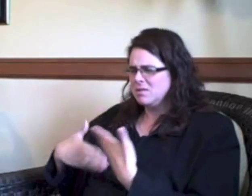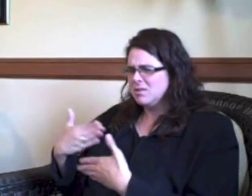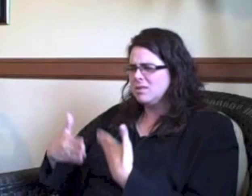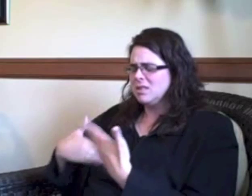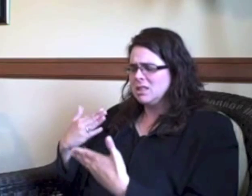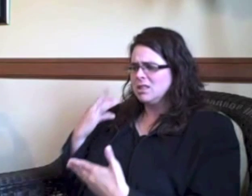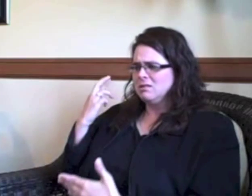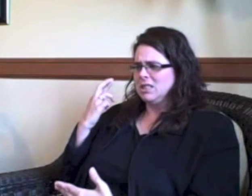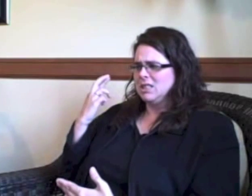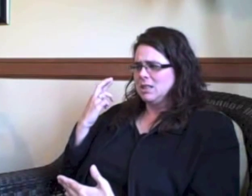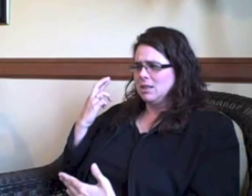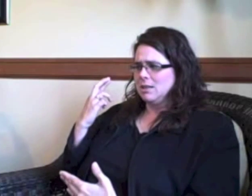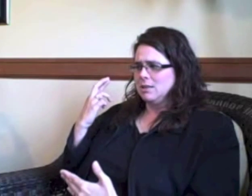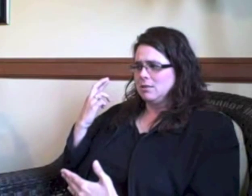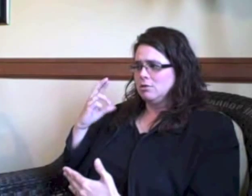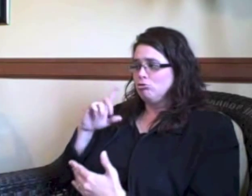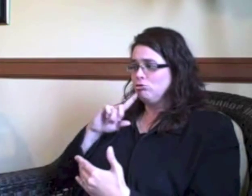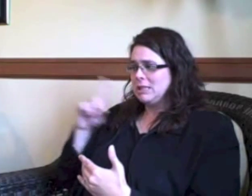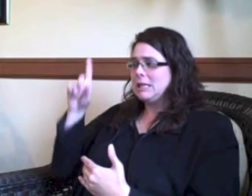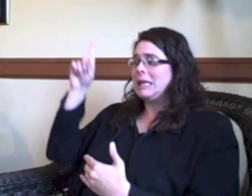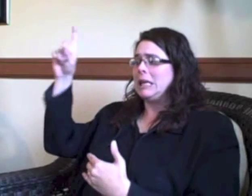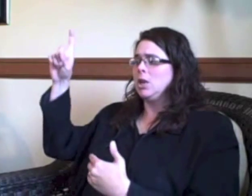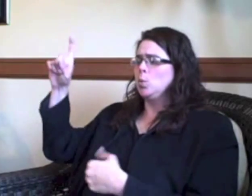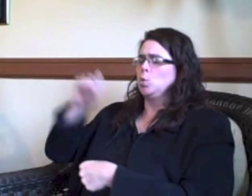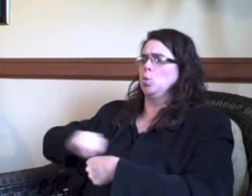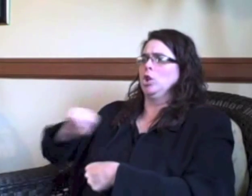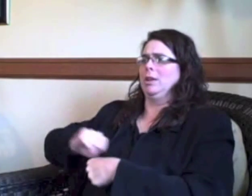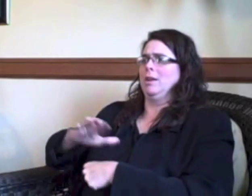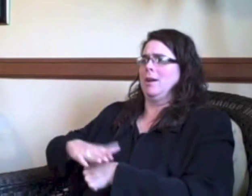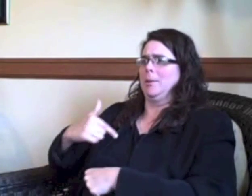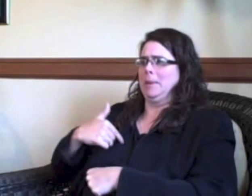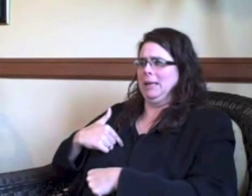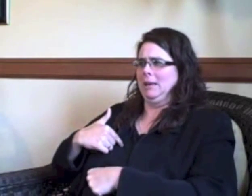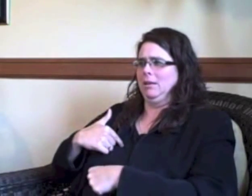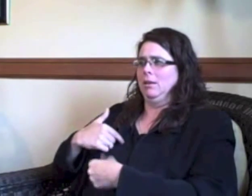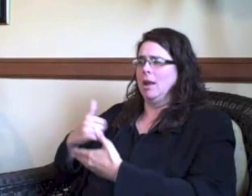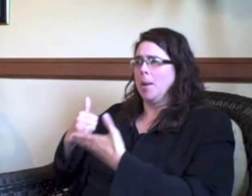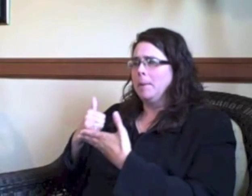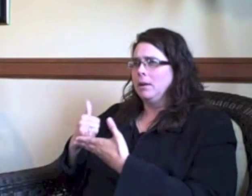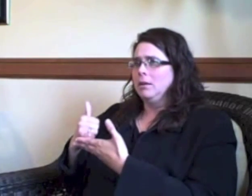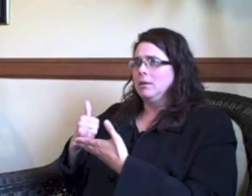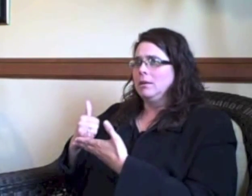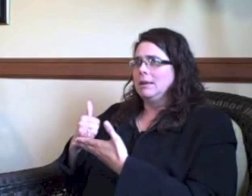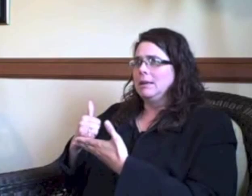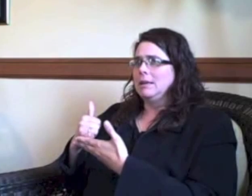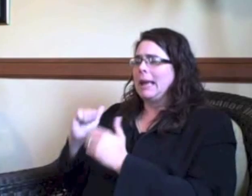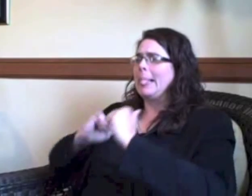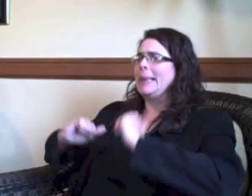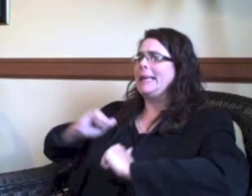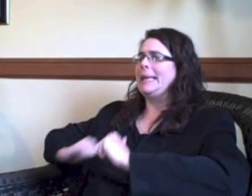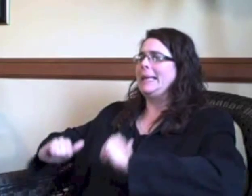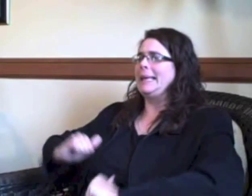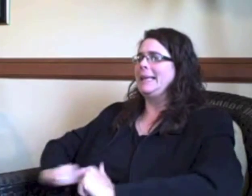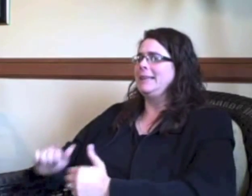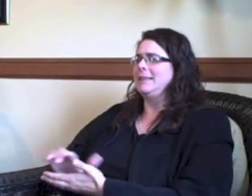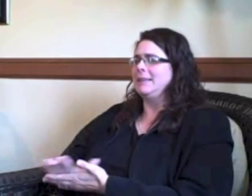bear. And I finally came to realize that he had been working on me that whole time, helping